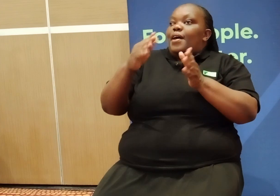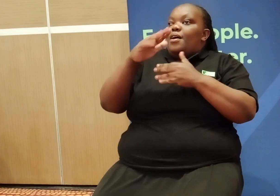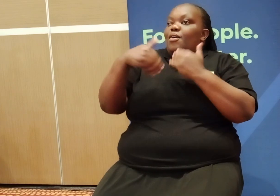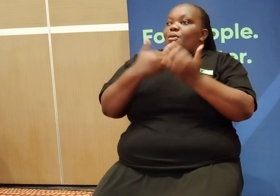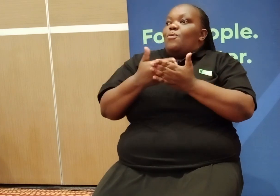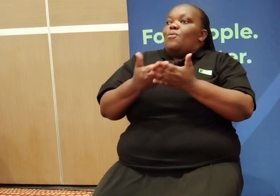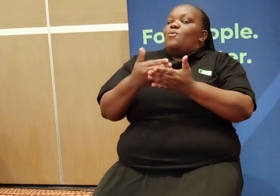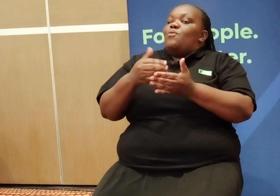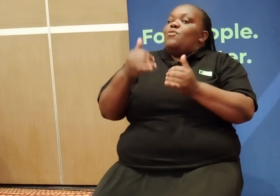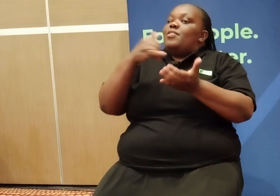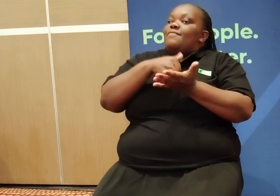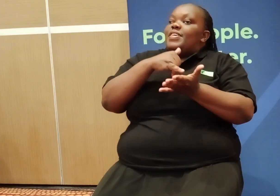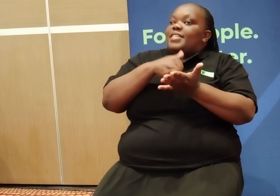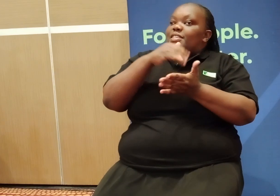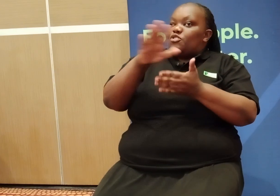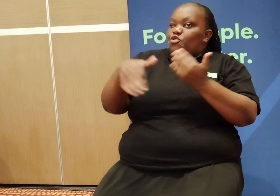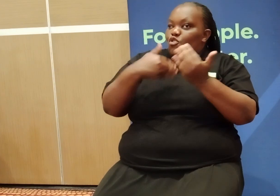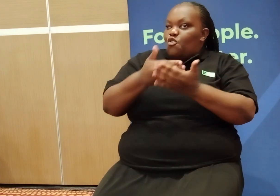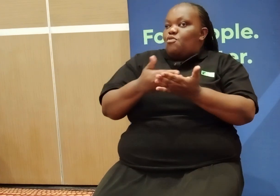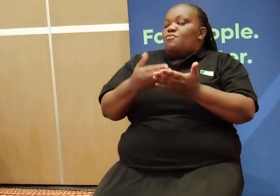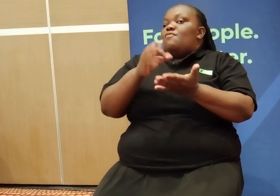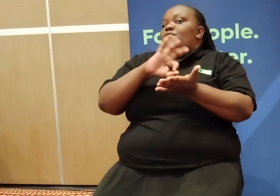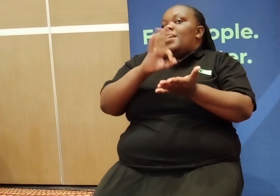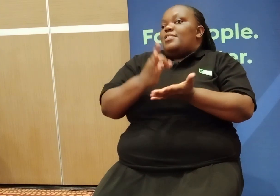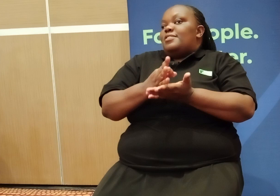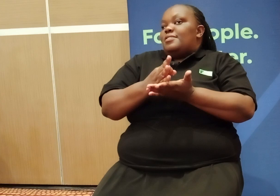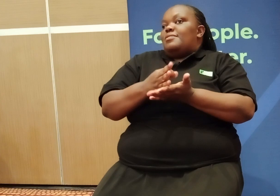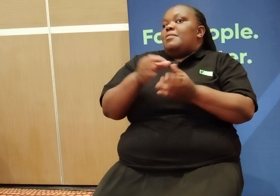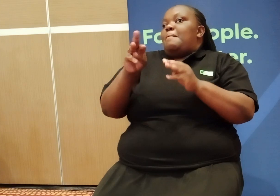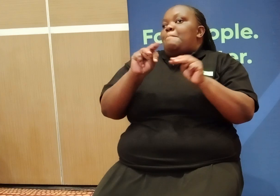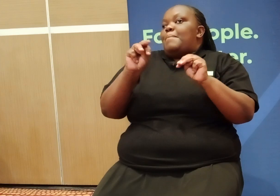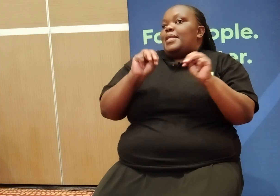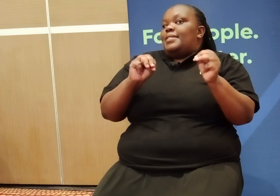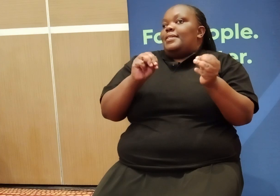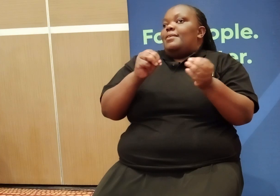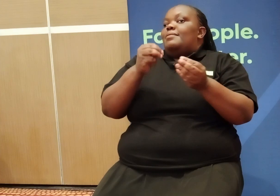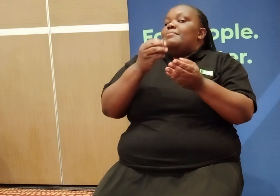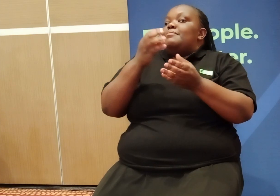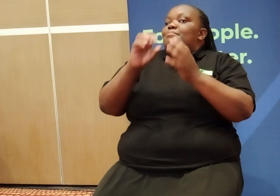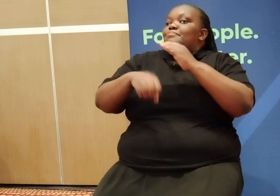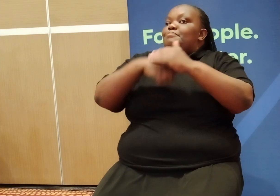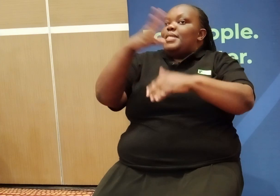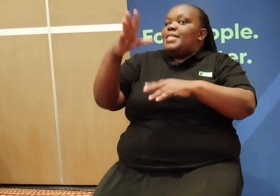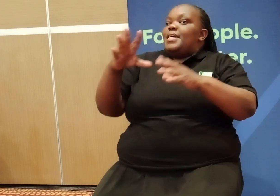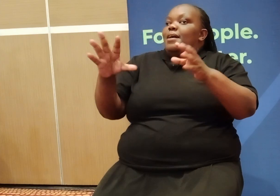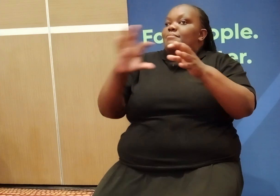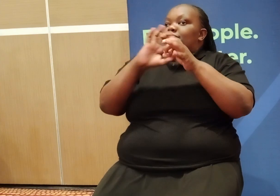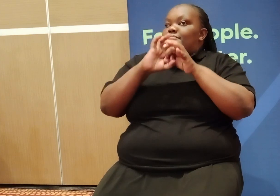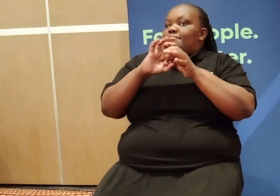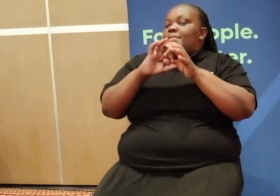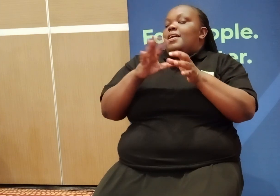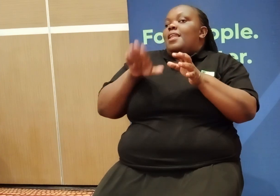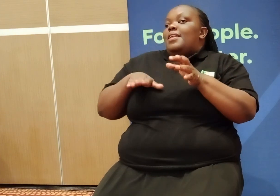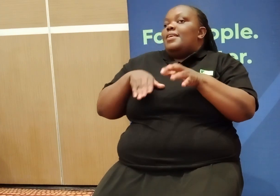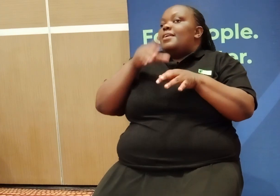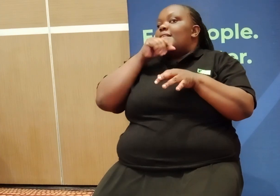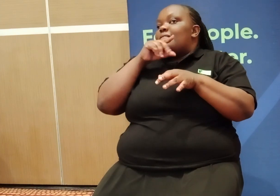stockbrokers, investors, analysts, and fund managers, our media partners, ladies and gentlemen, good afternoon